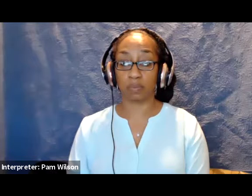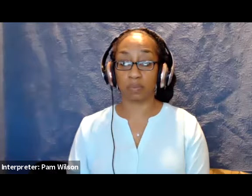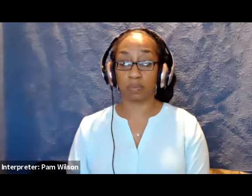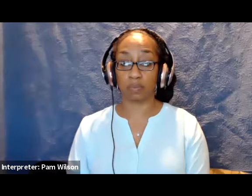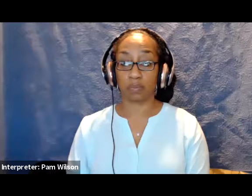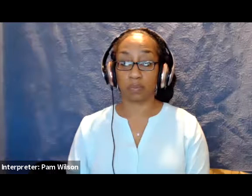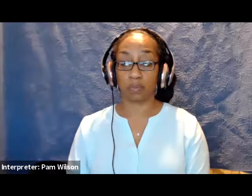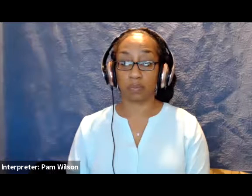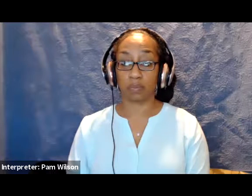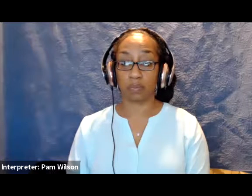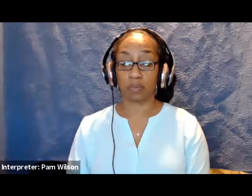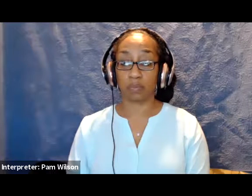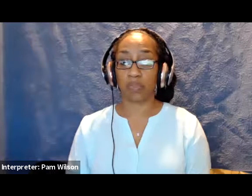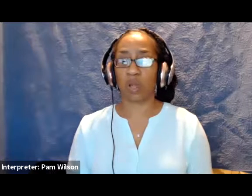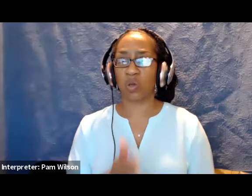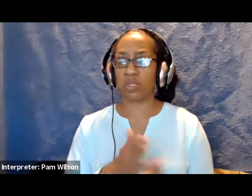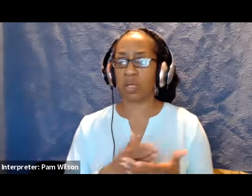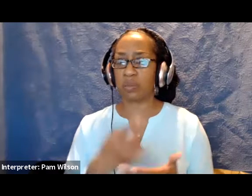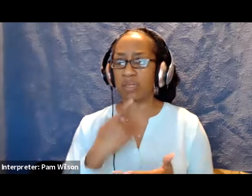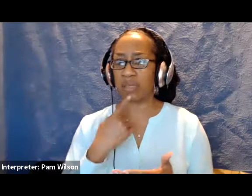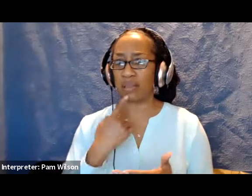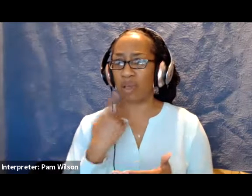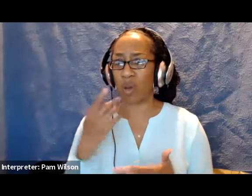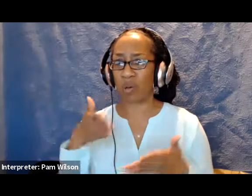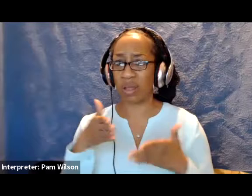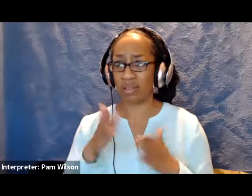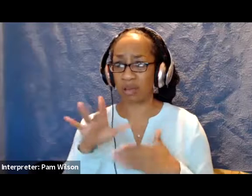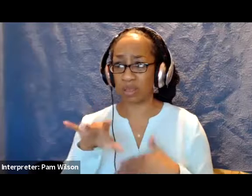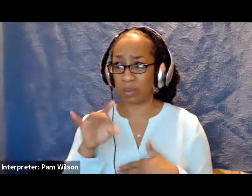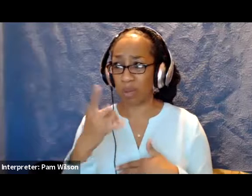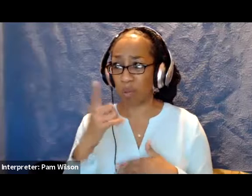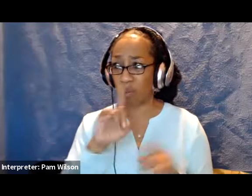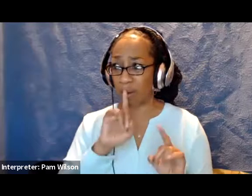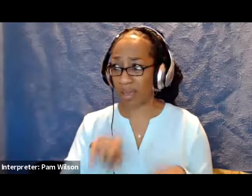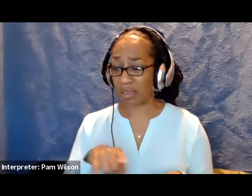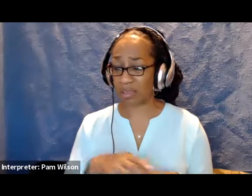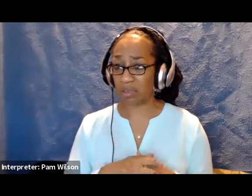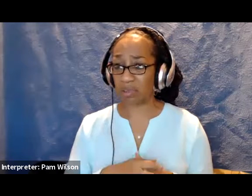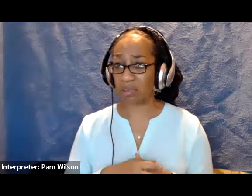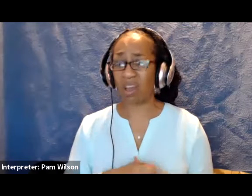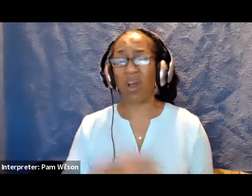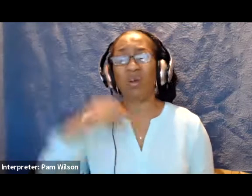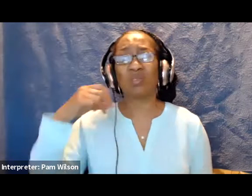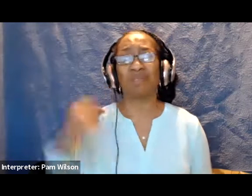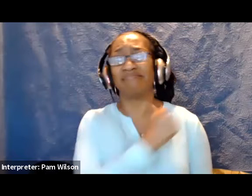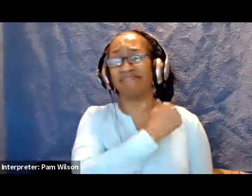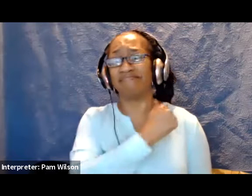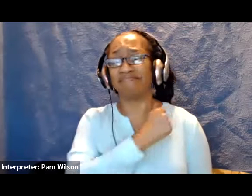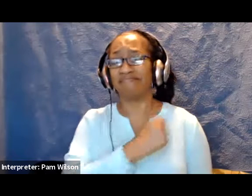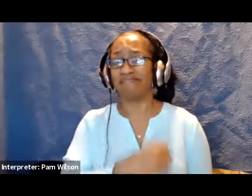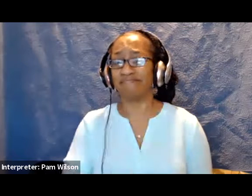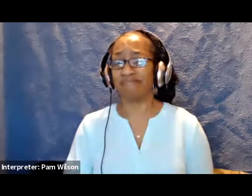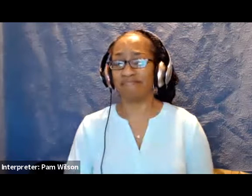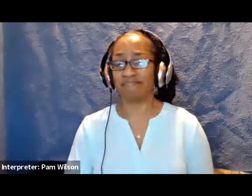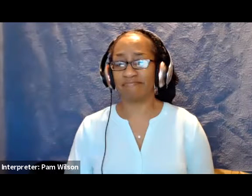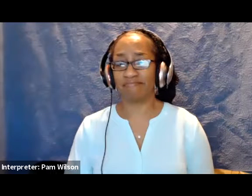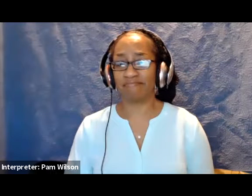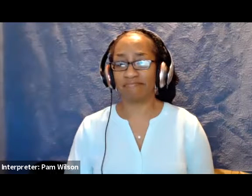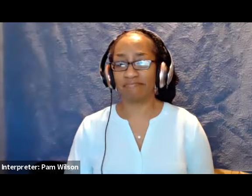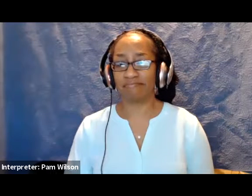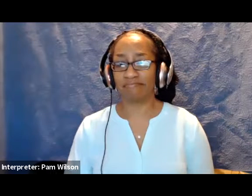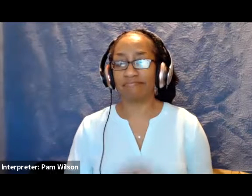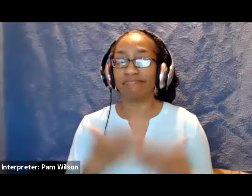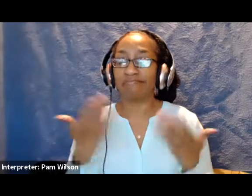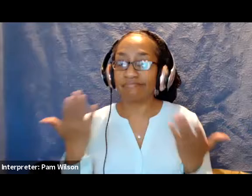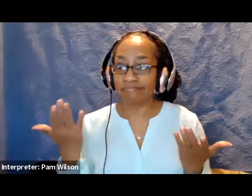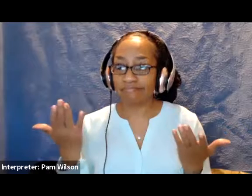Oh, some are saying that they were only allowed to pick one answer, so. Oh, darn it. See, that's a flaw in